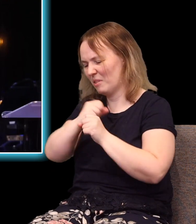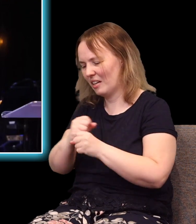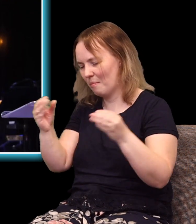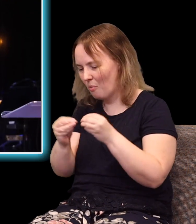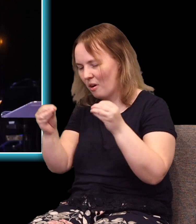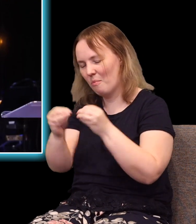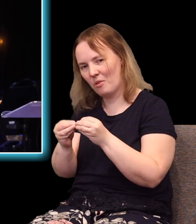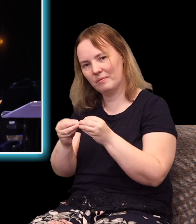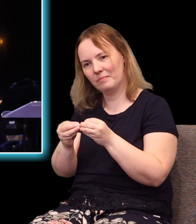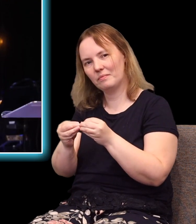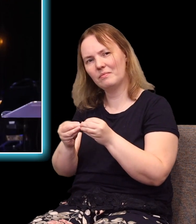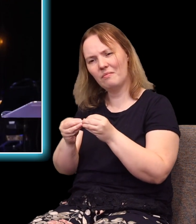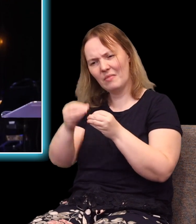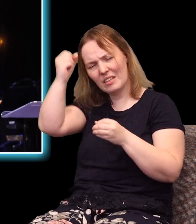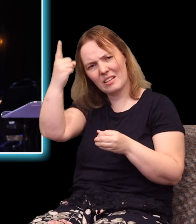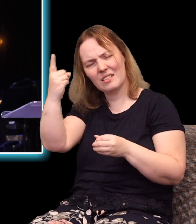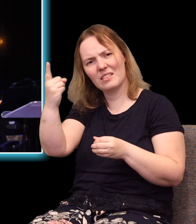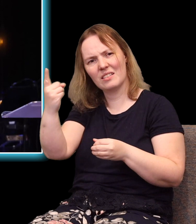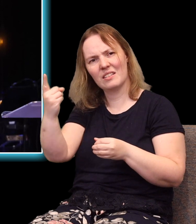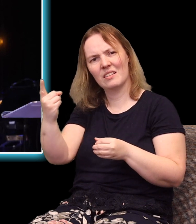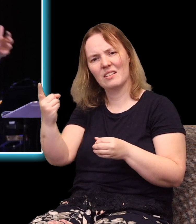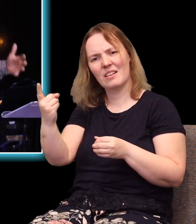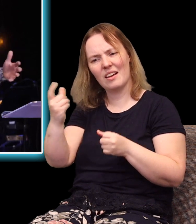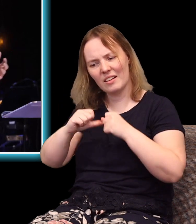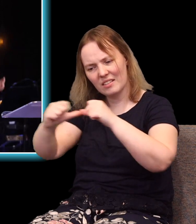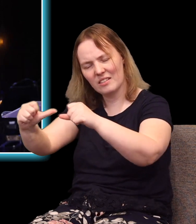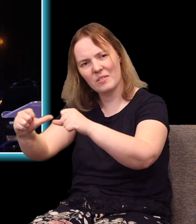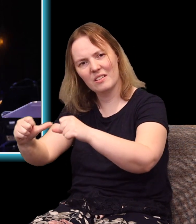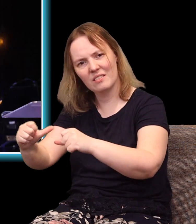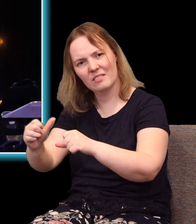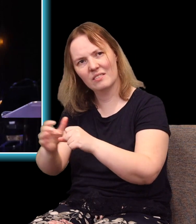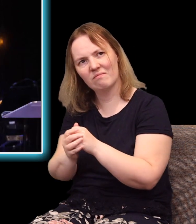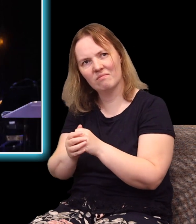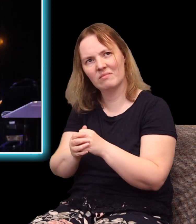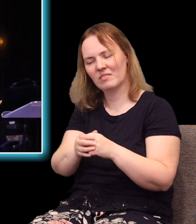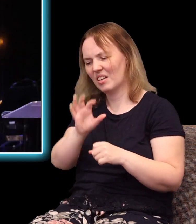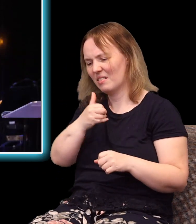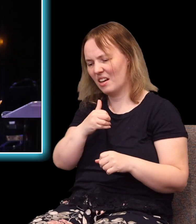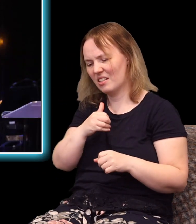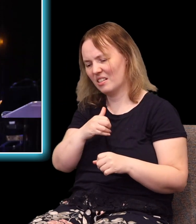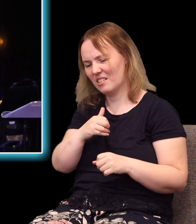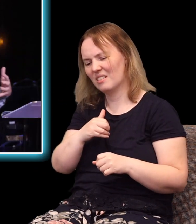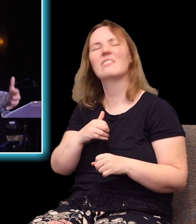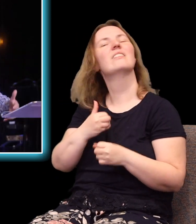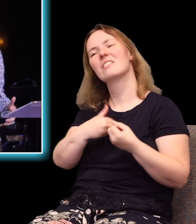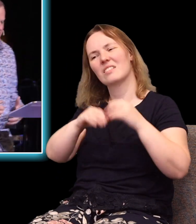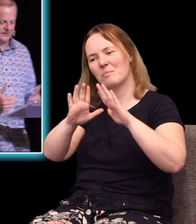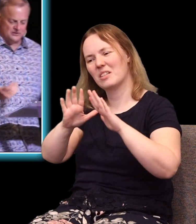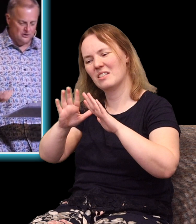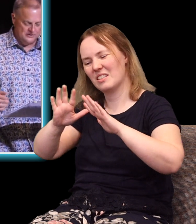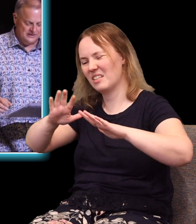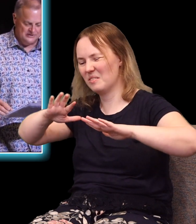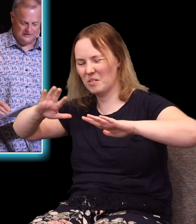more and more sense. There's more and more joy and freedom, and I'm actually getting on with that for which God's made me. I'm not just conforming to this